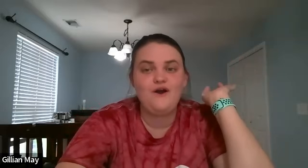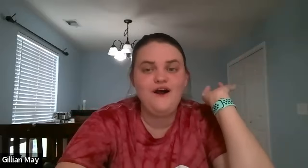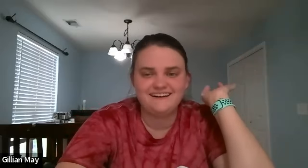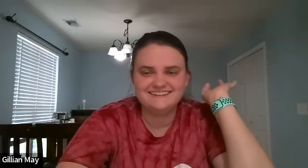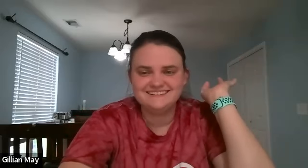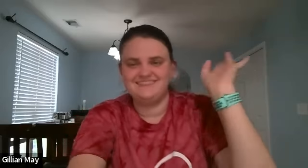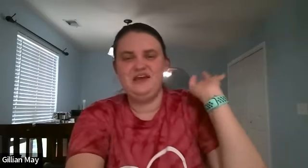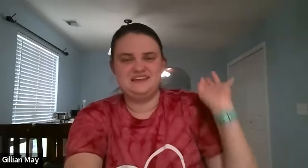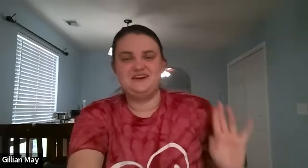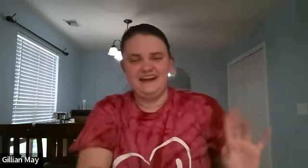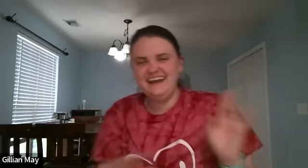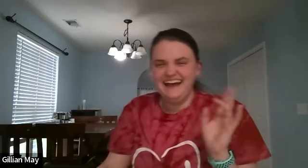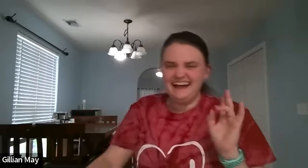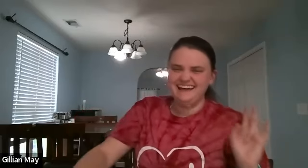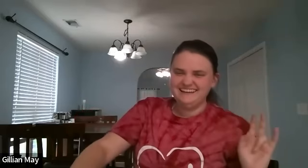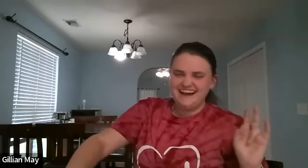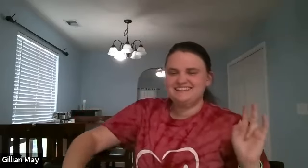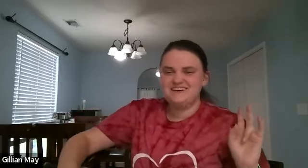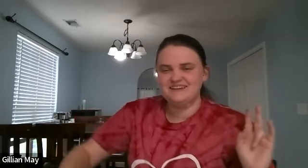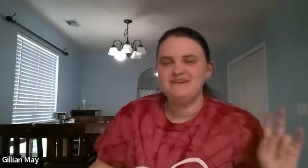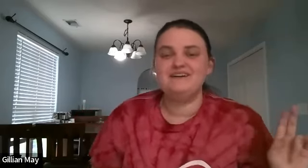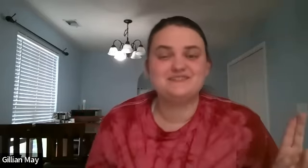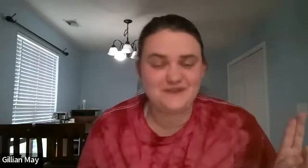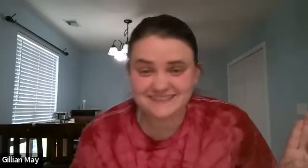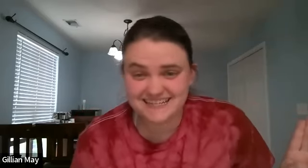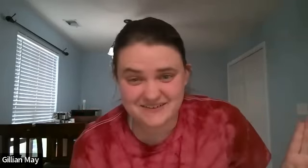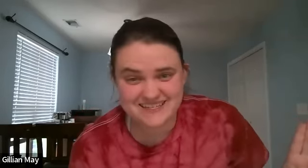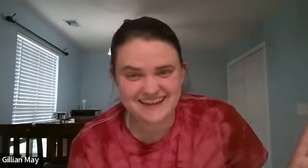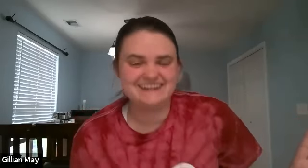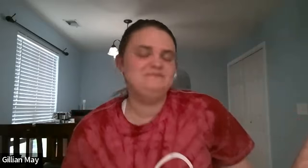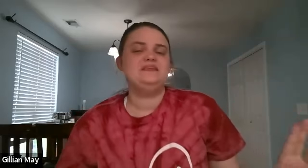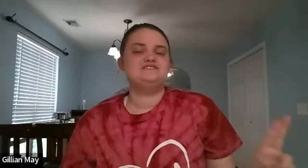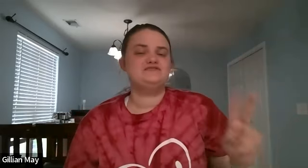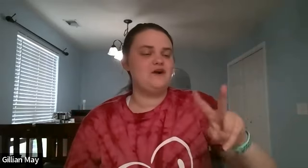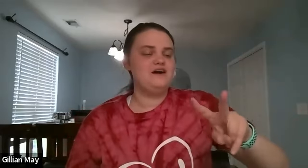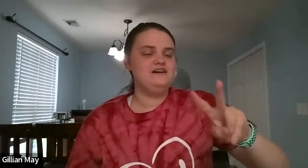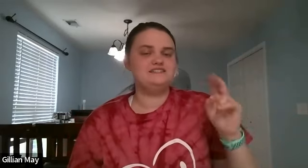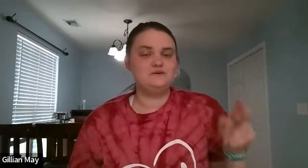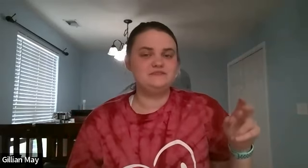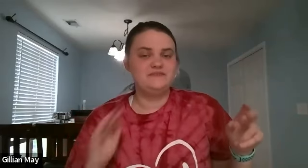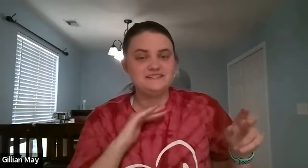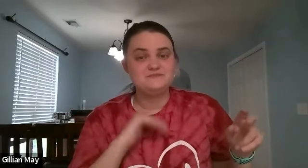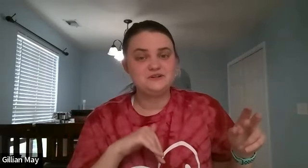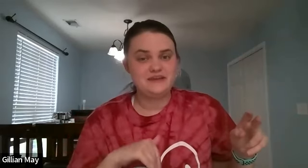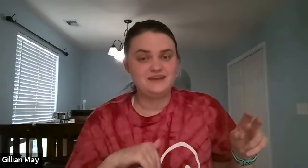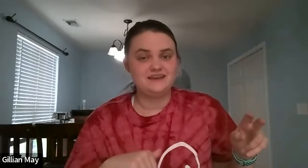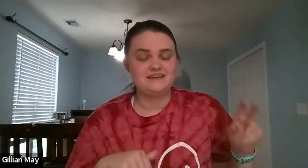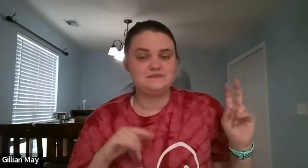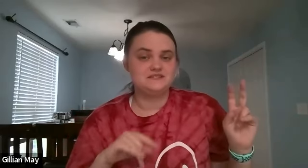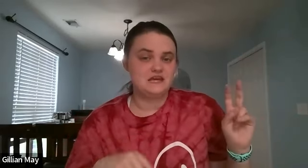frog. Okay, sorry. I saw it. Okay, so frog does have a sign. So frog is going to be very similar to pig, except instead of